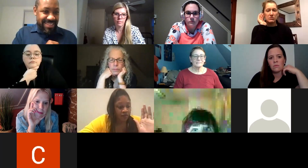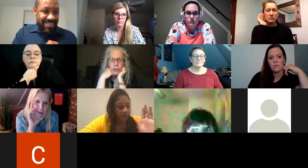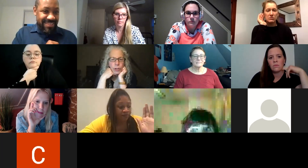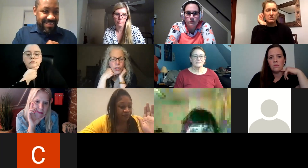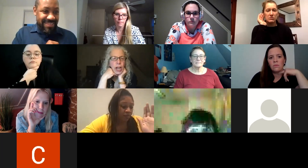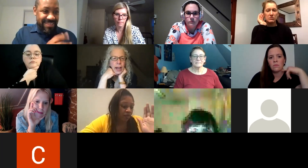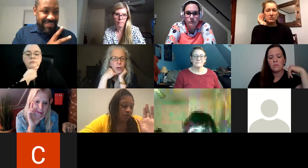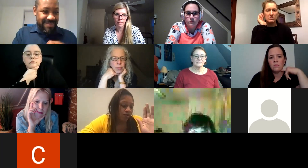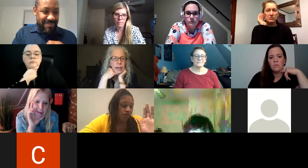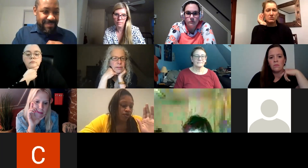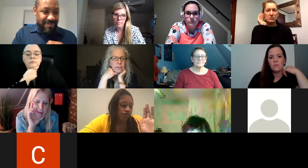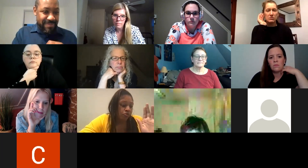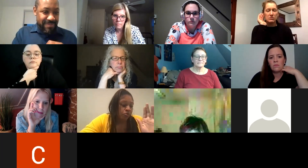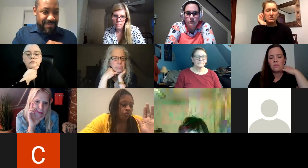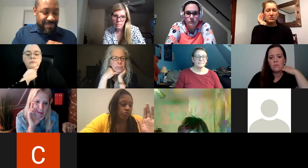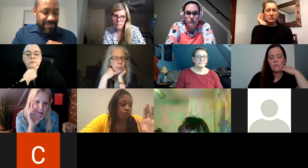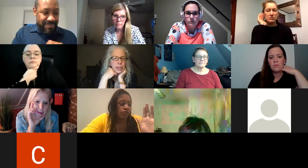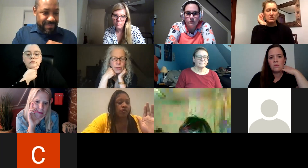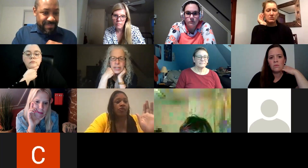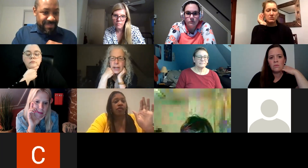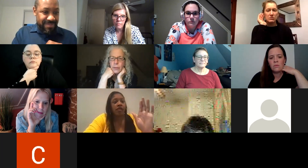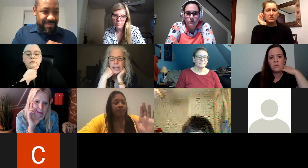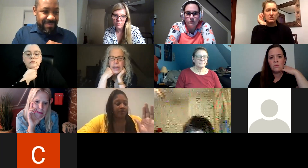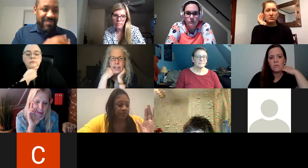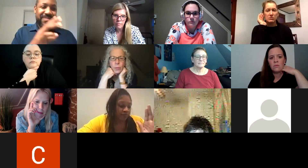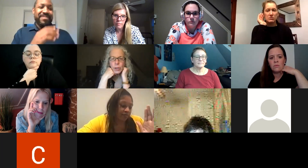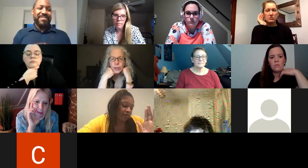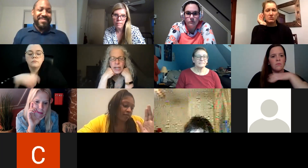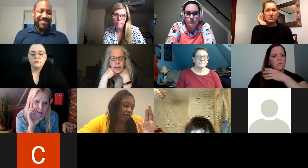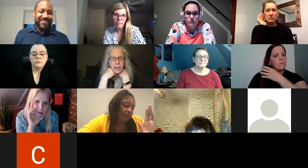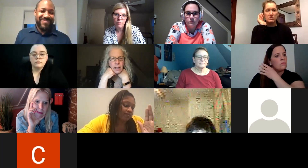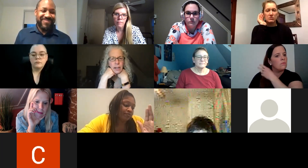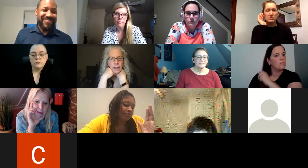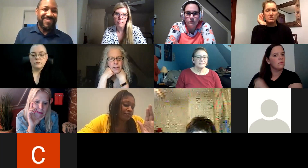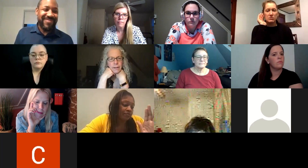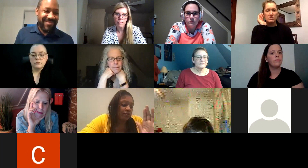either in the chat or by speech or sign. We can't tell what you're saying.